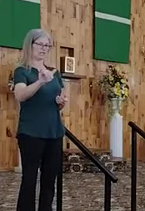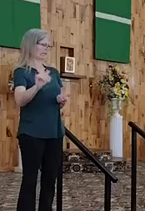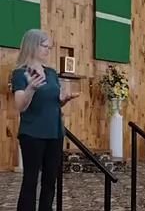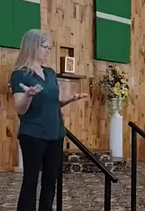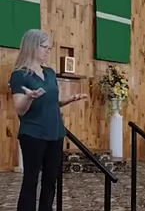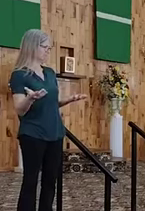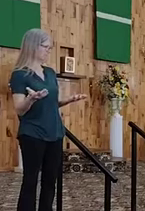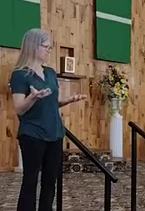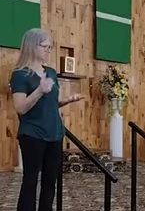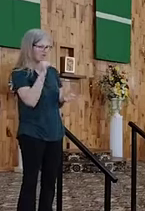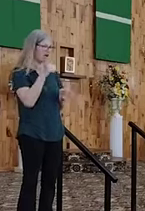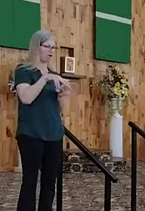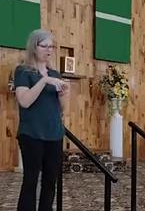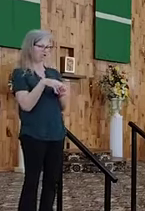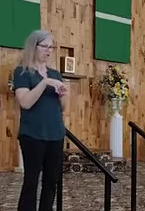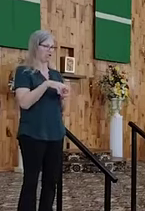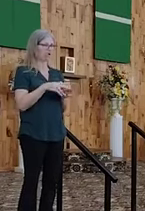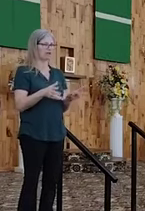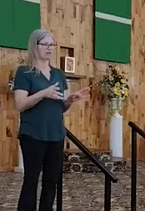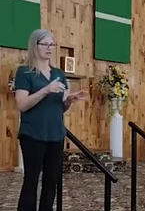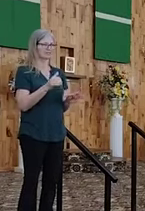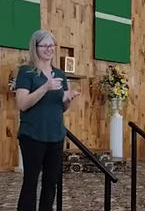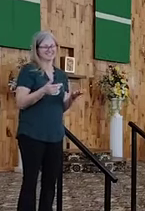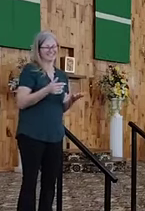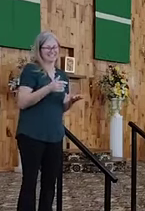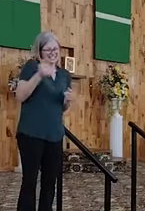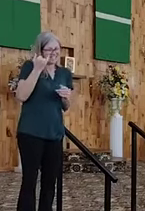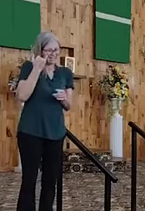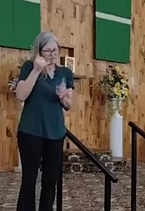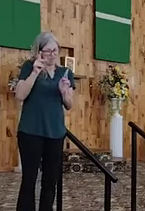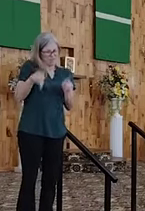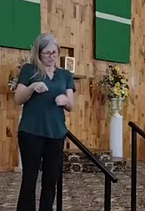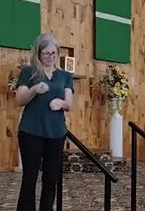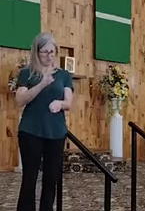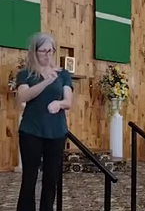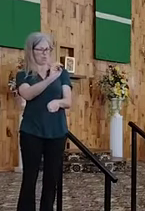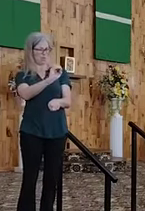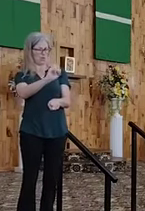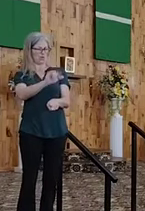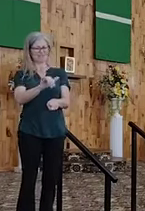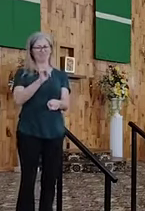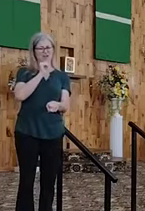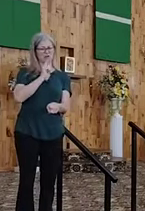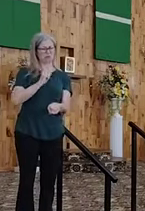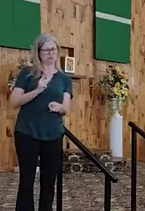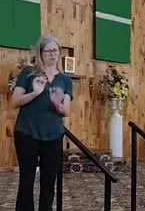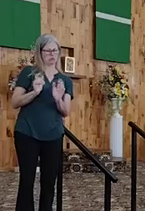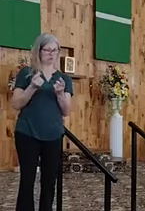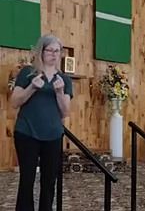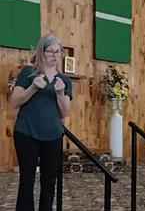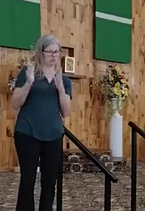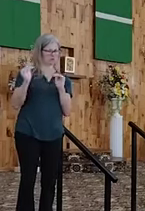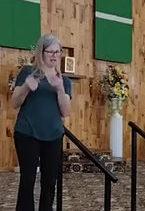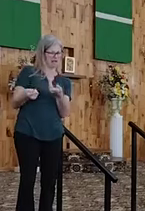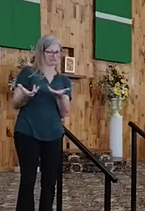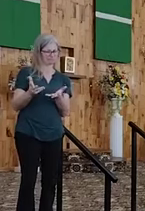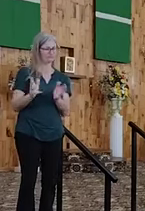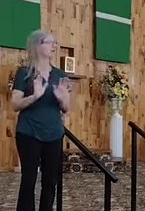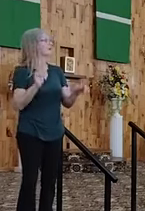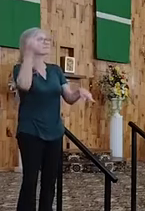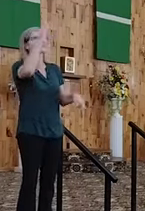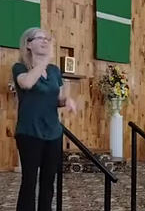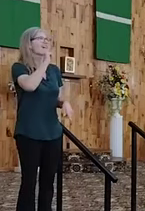because someone is moody, you're not sure what to get. Isn't that true? You say, I wonder what mood he is in today. I wonder what mood.